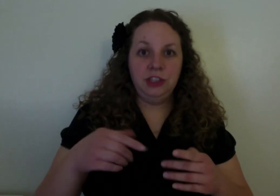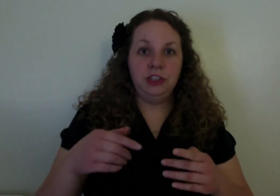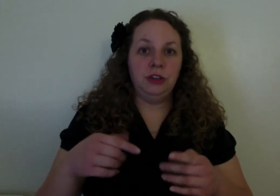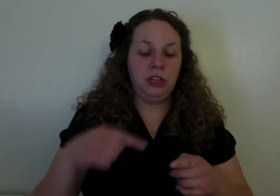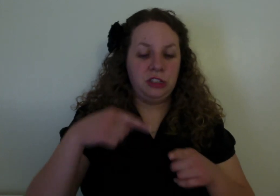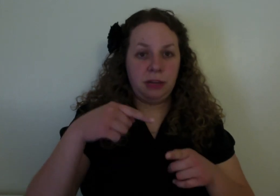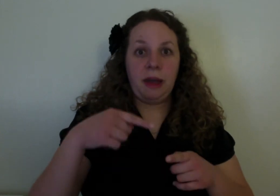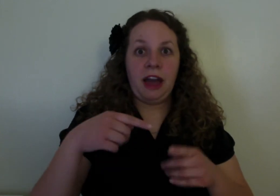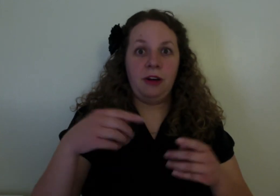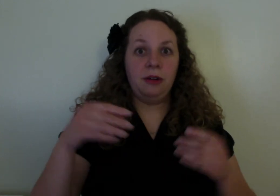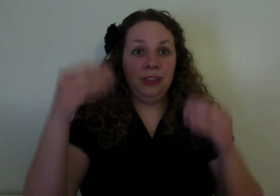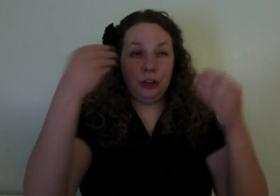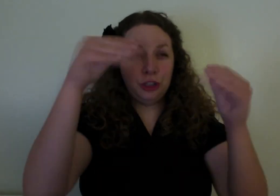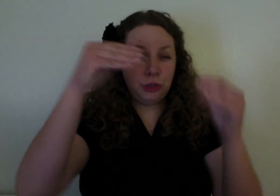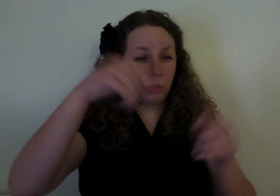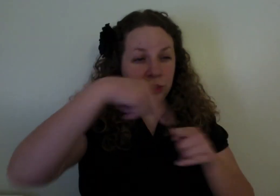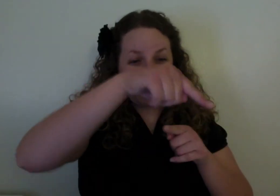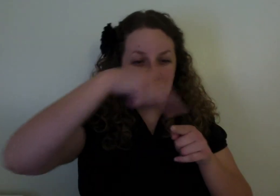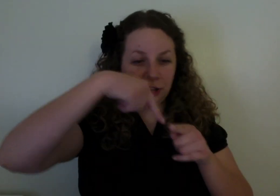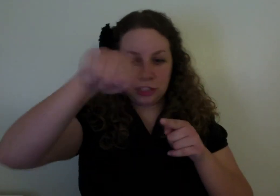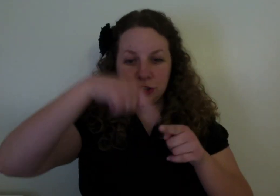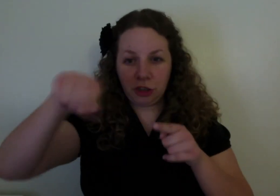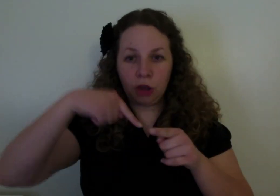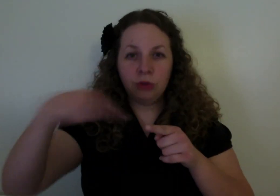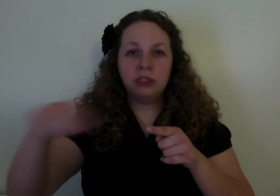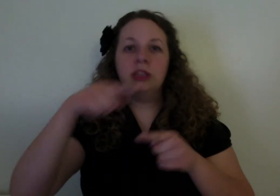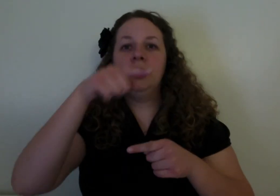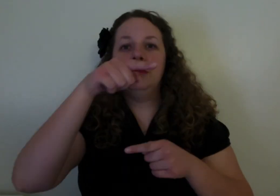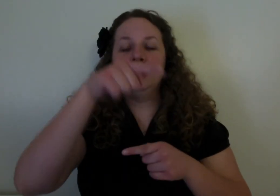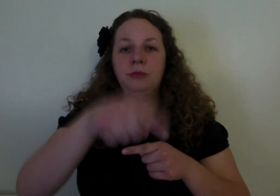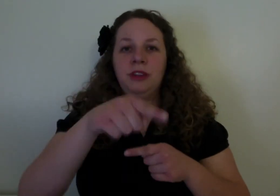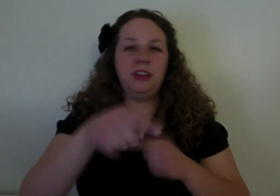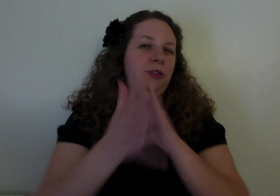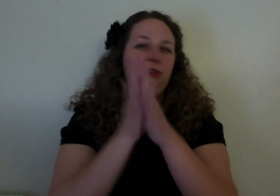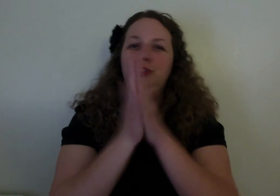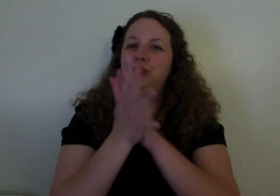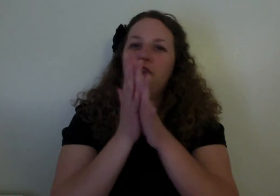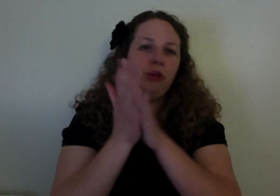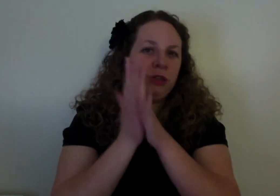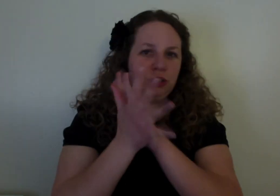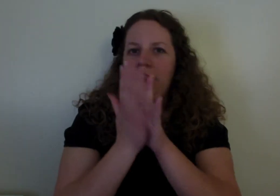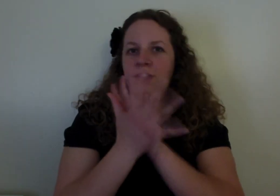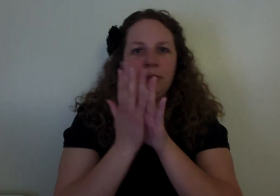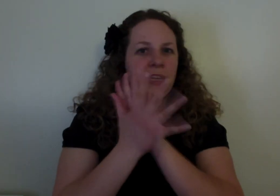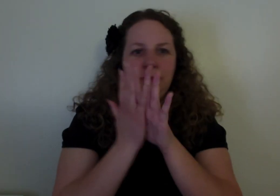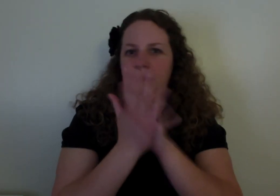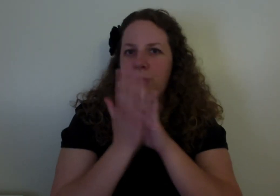you could talk about how there's stores right there, it's close, but then right there's so much traffic, many people